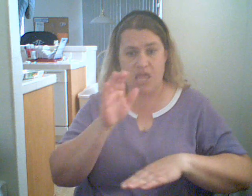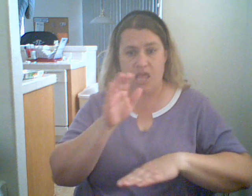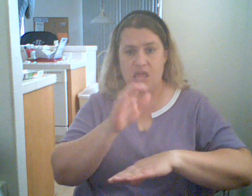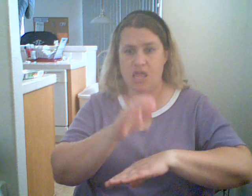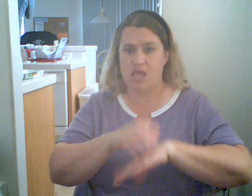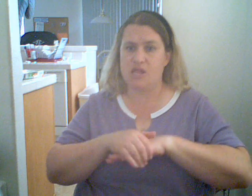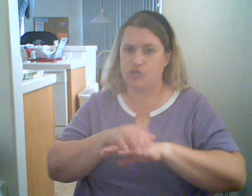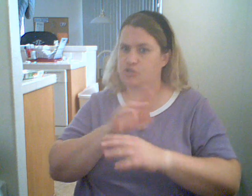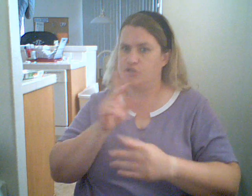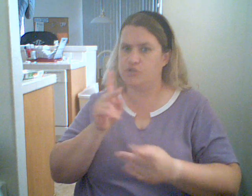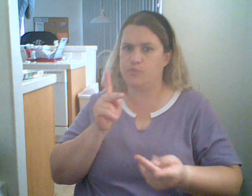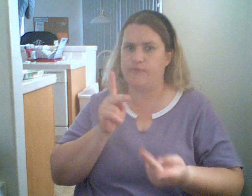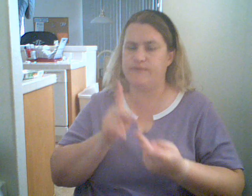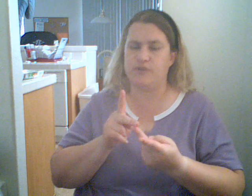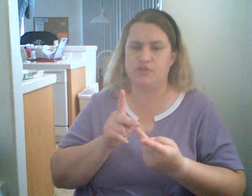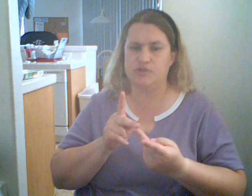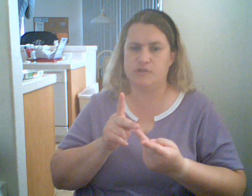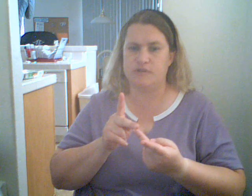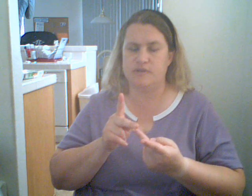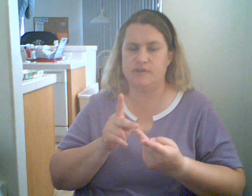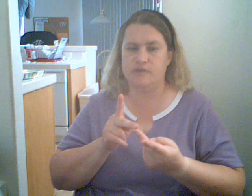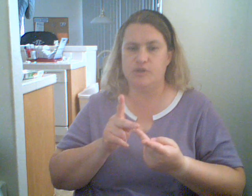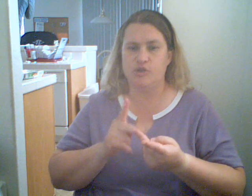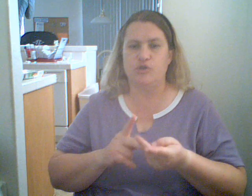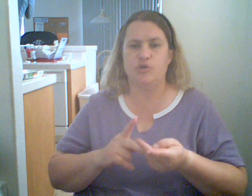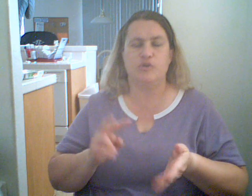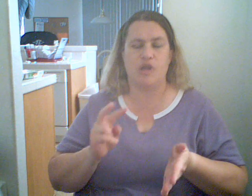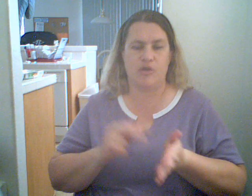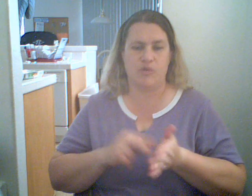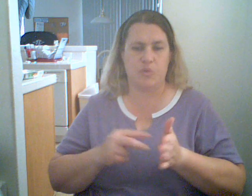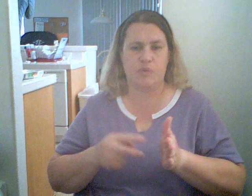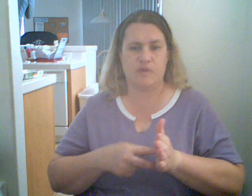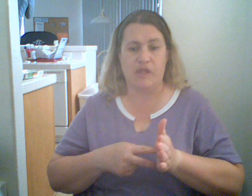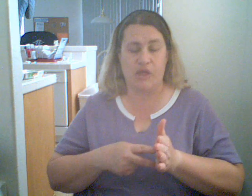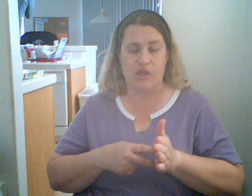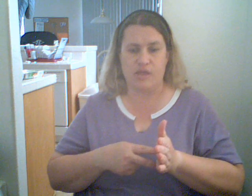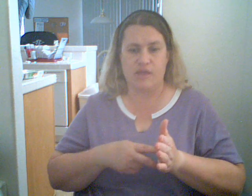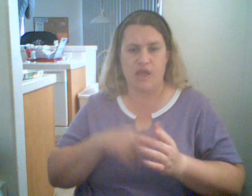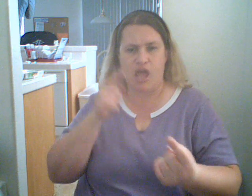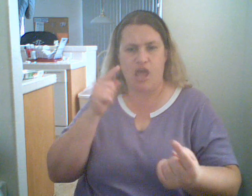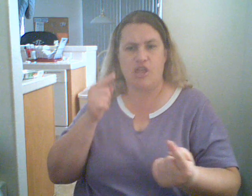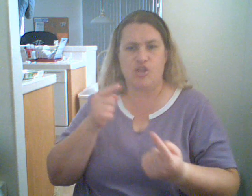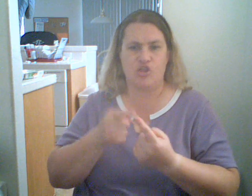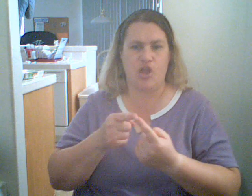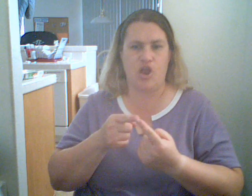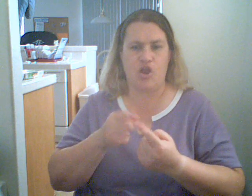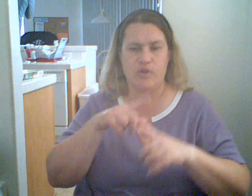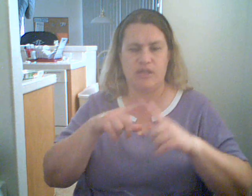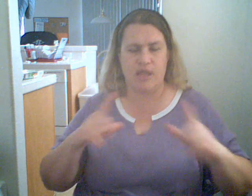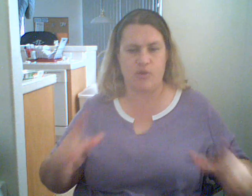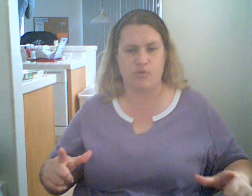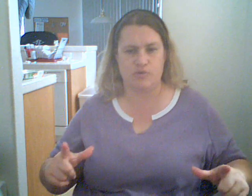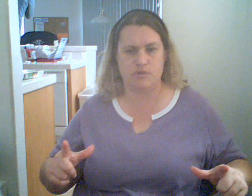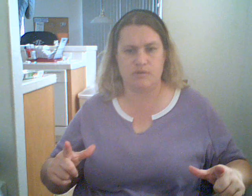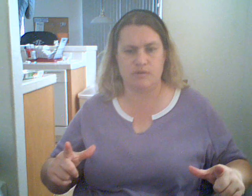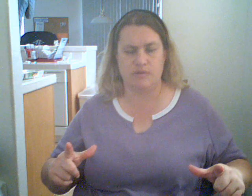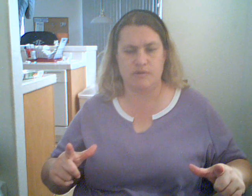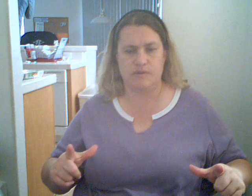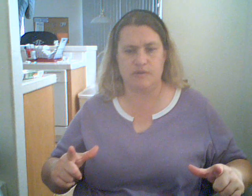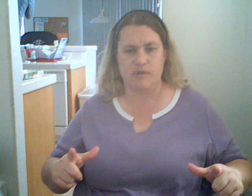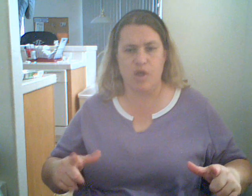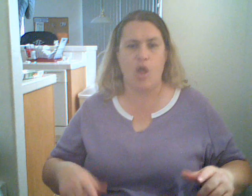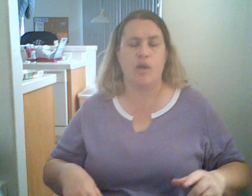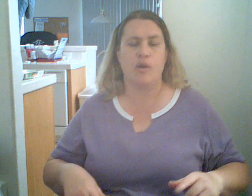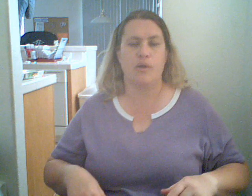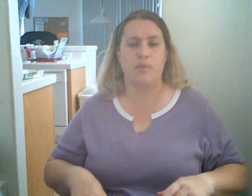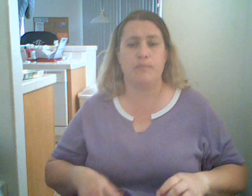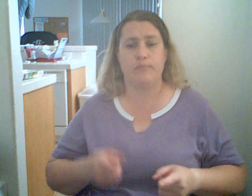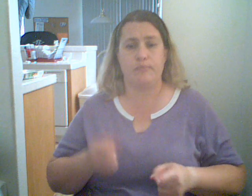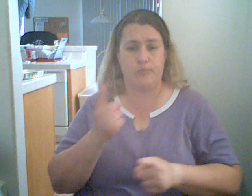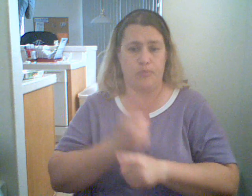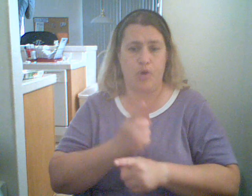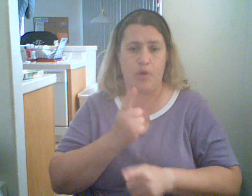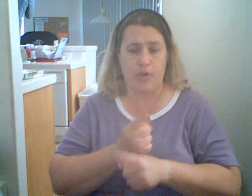to construct an equivalent message in the target language, including appropriate vocabulary choice,